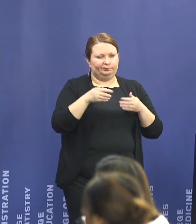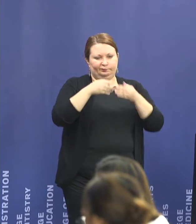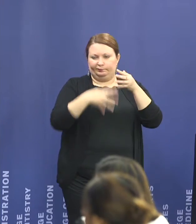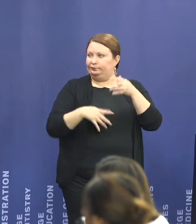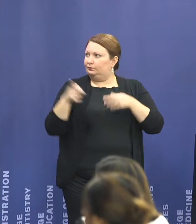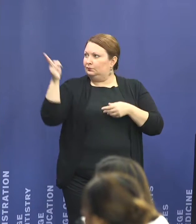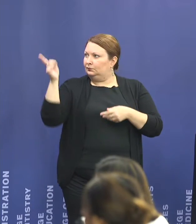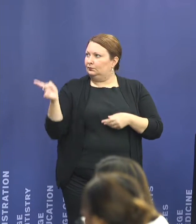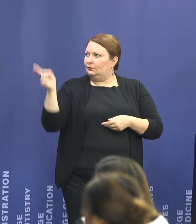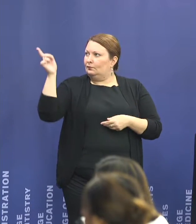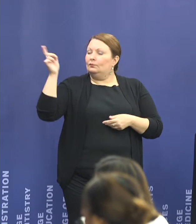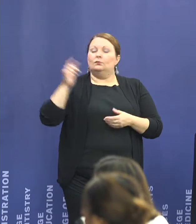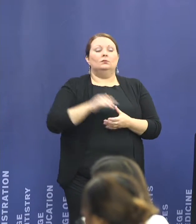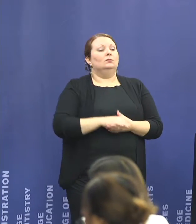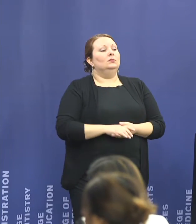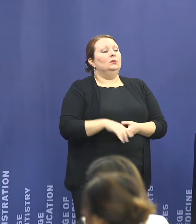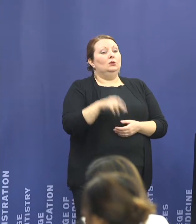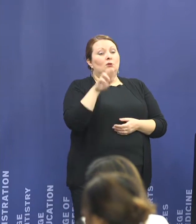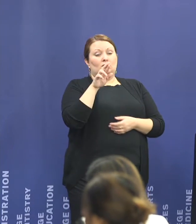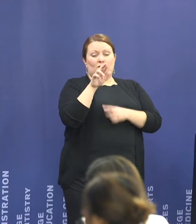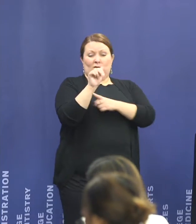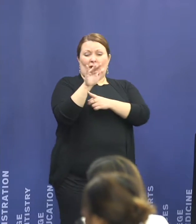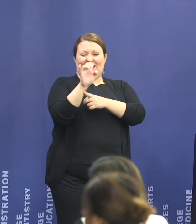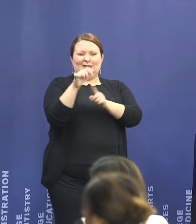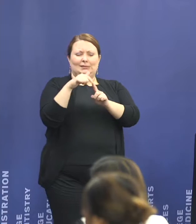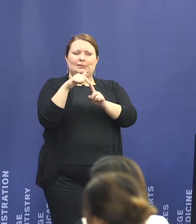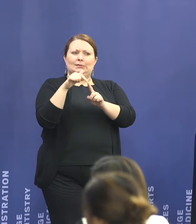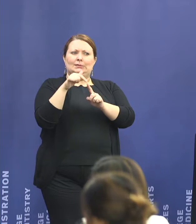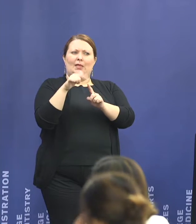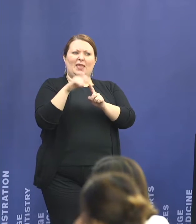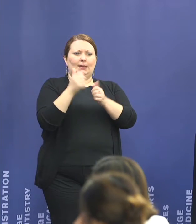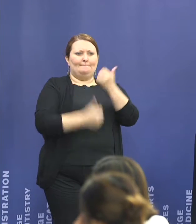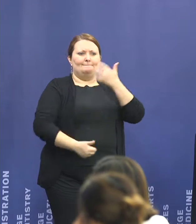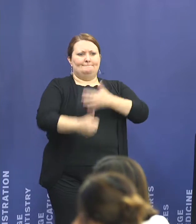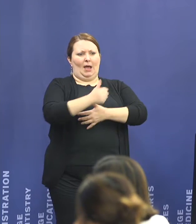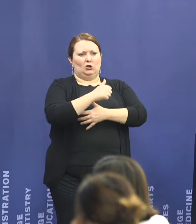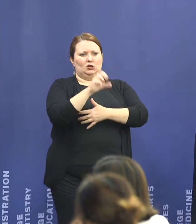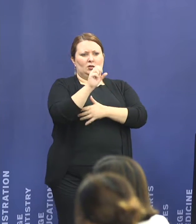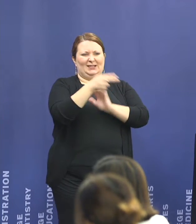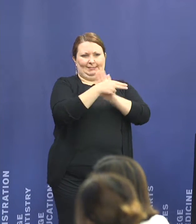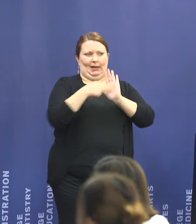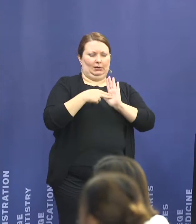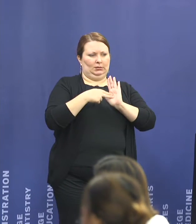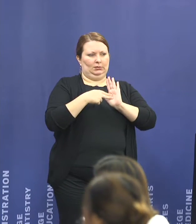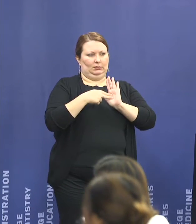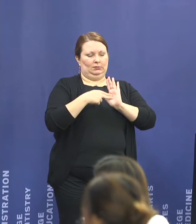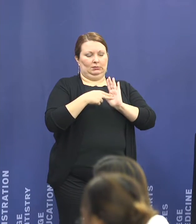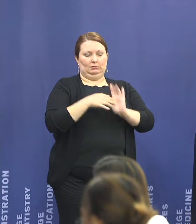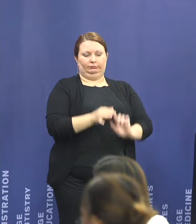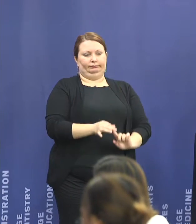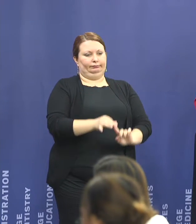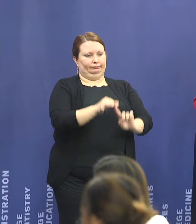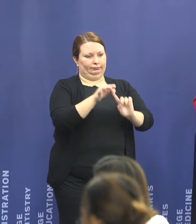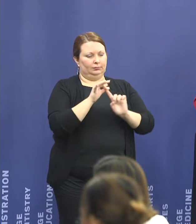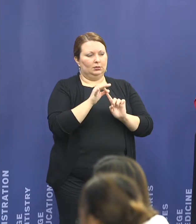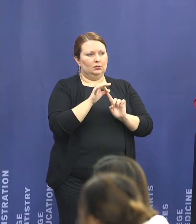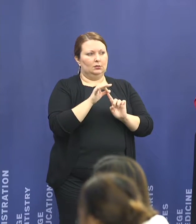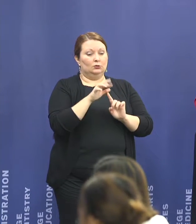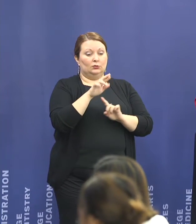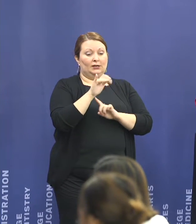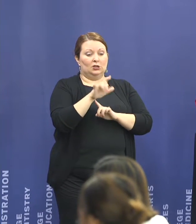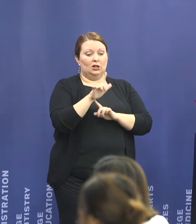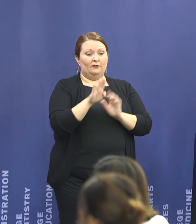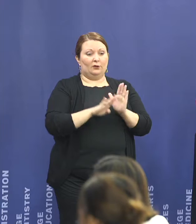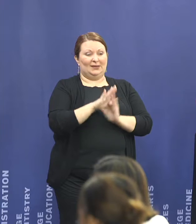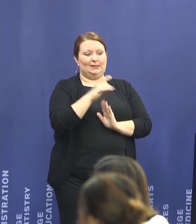about the fact that race is a master status that is analytically distinct, it is important that racial formation says that